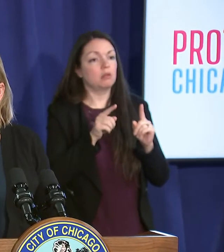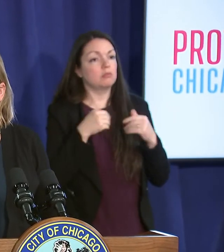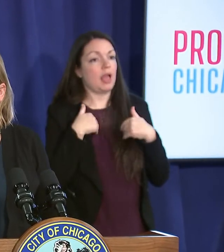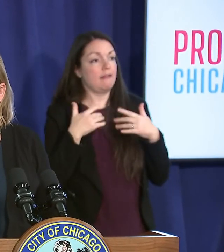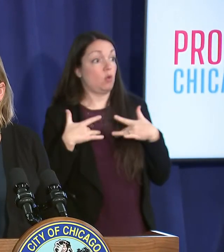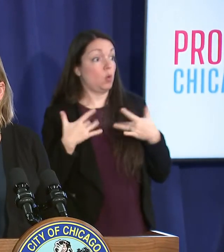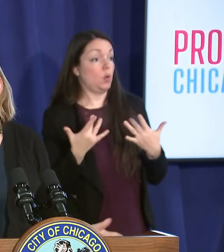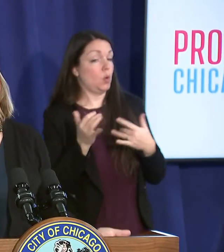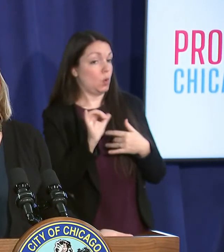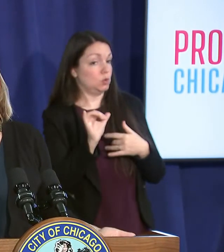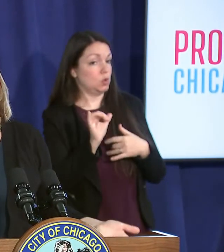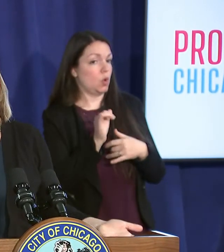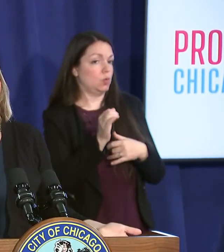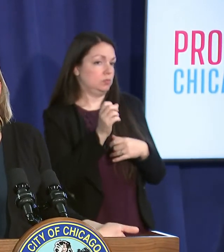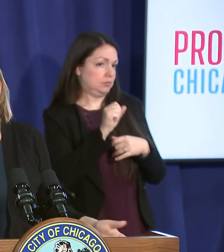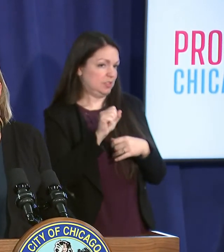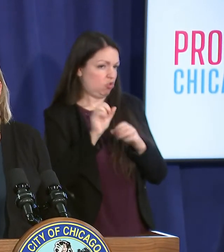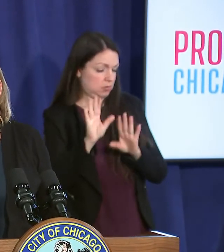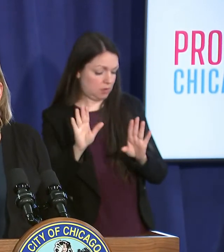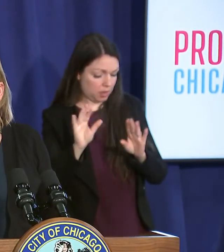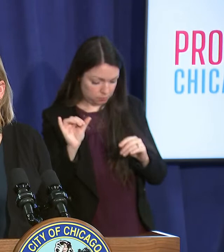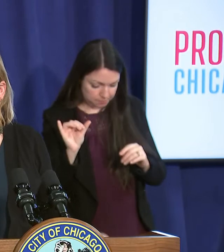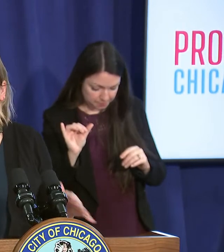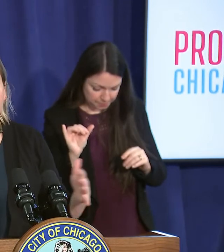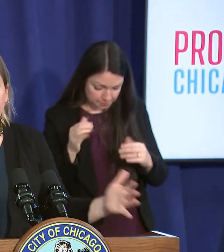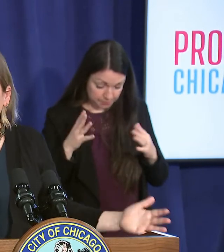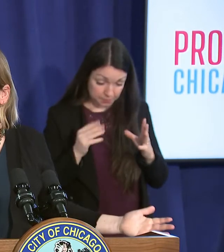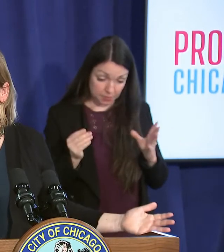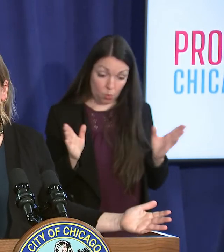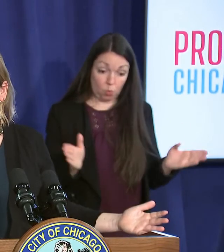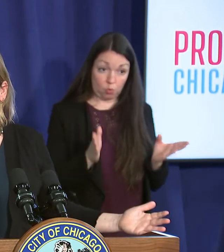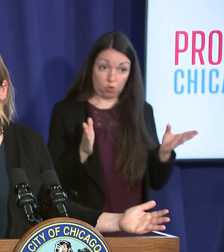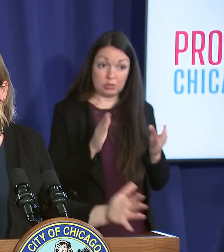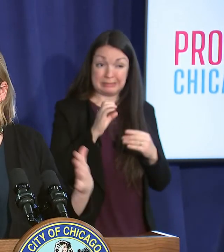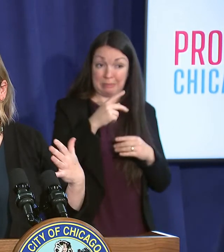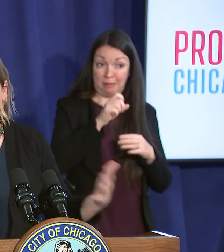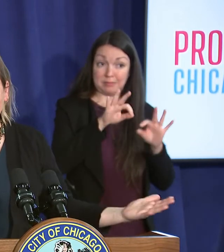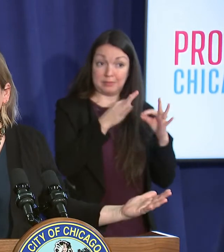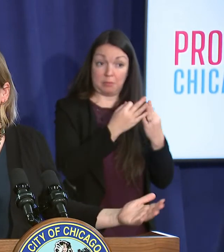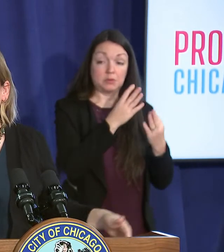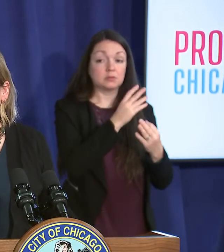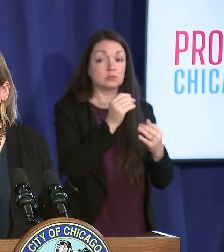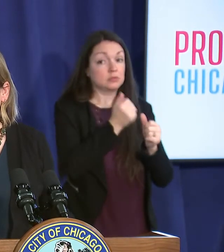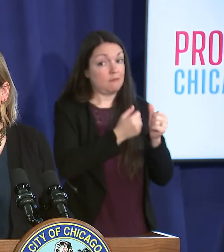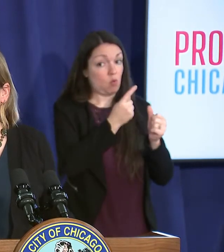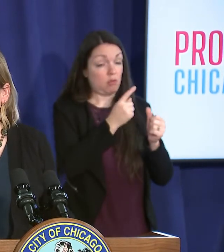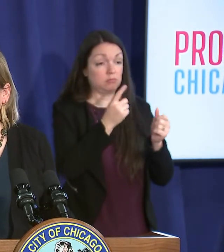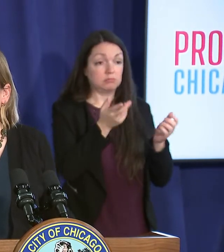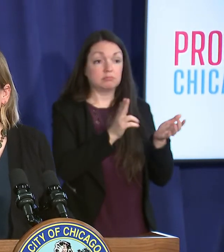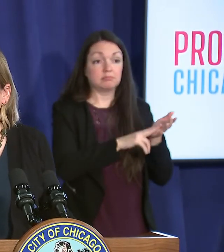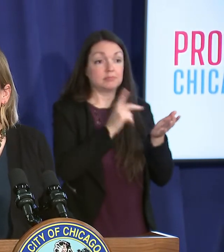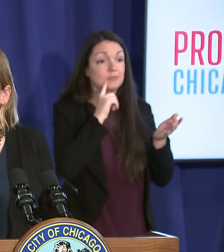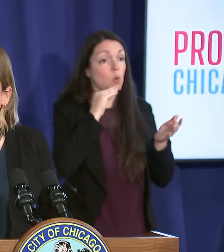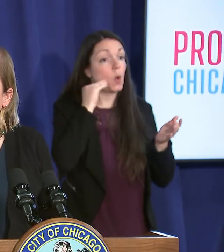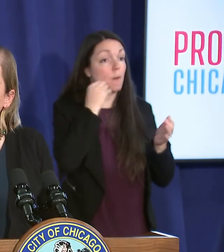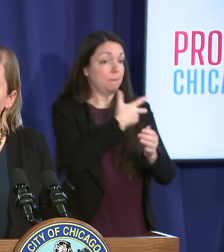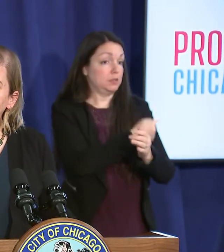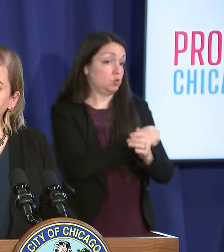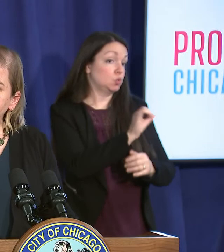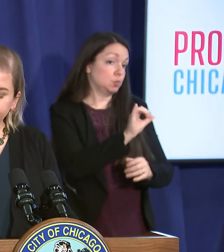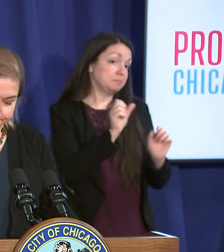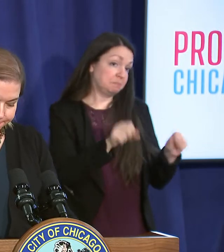at opportunities. And we do also encourage CPS families and everybody else to sign up for at-home vaccination